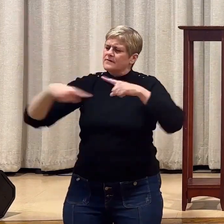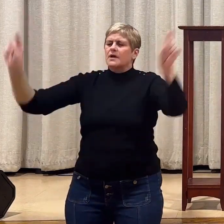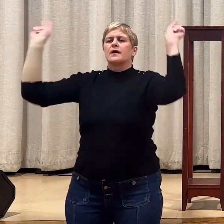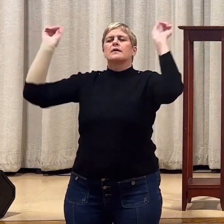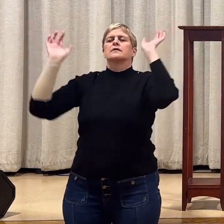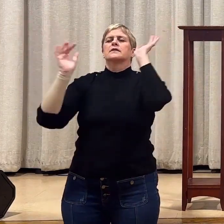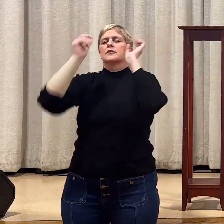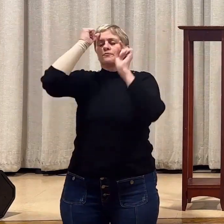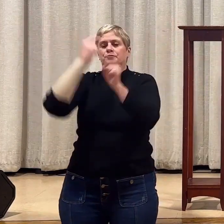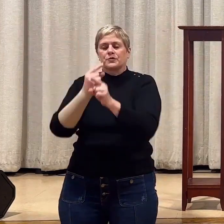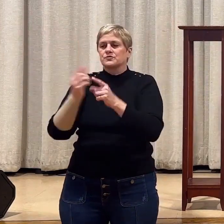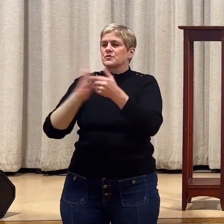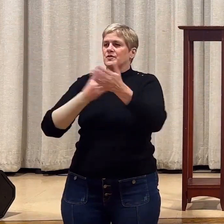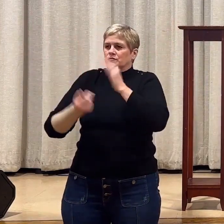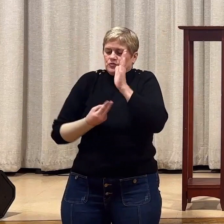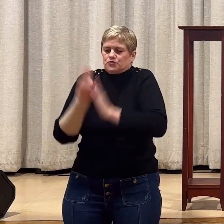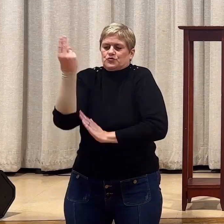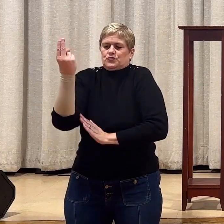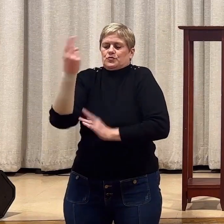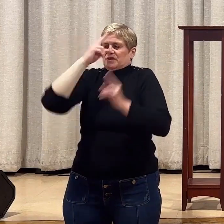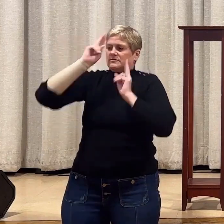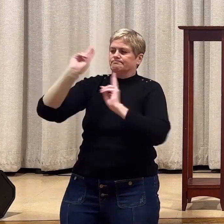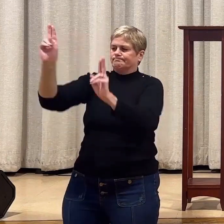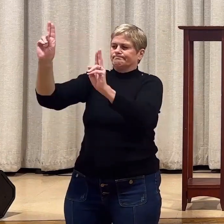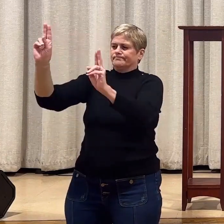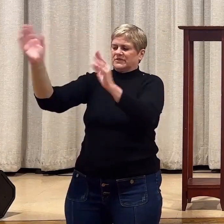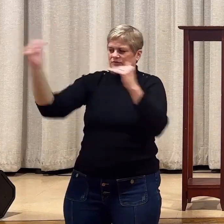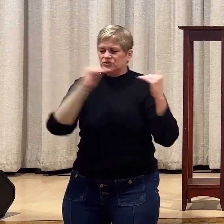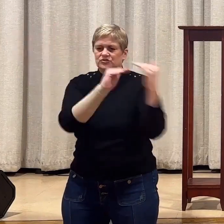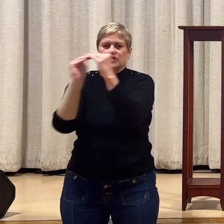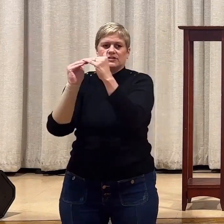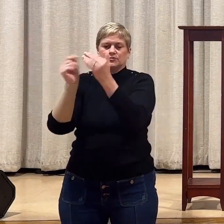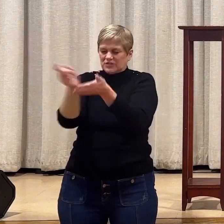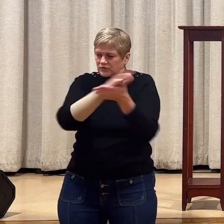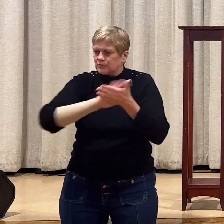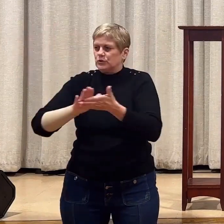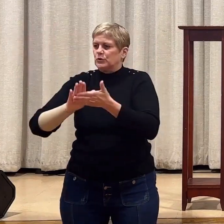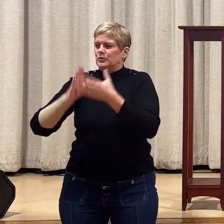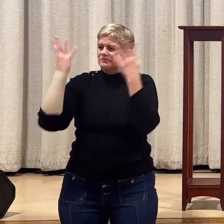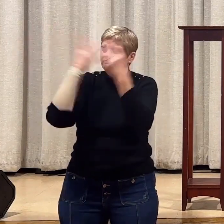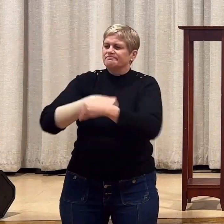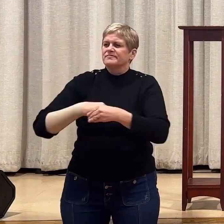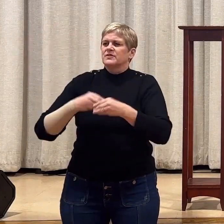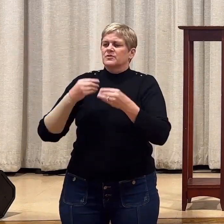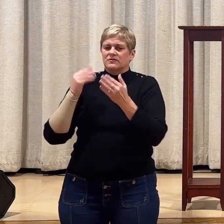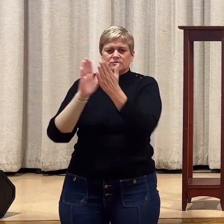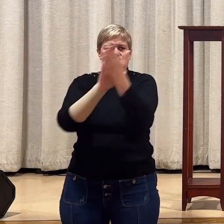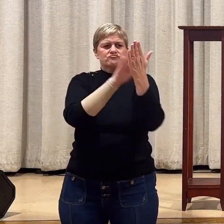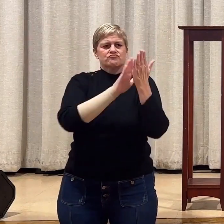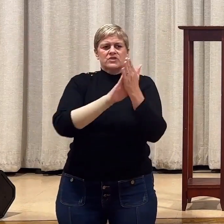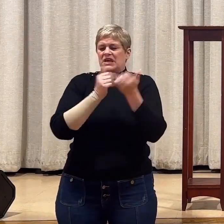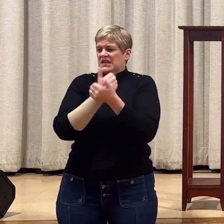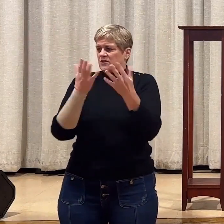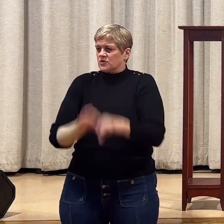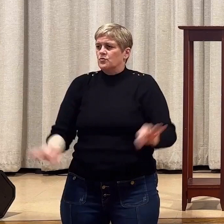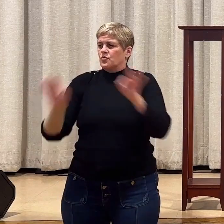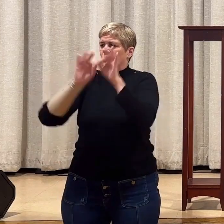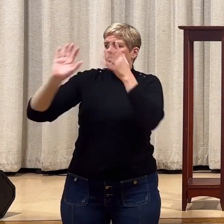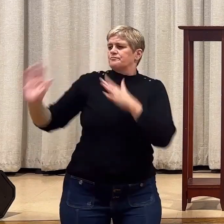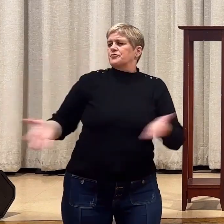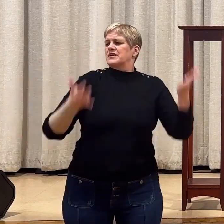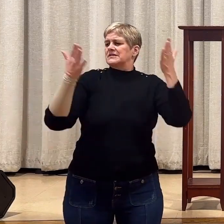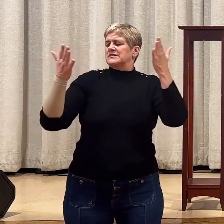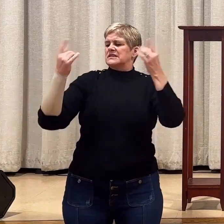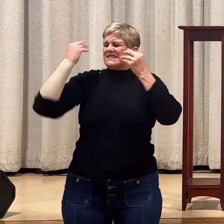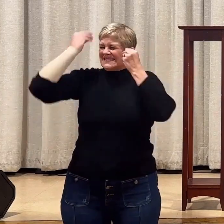is true, whatever is honorable, whatever is just, whatever is pure, whatever is lovely, whatever is commendable, if there's any excellence, anything worthy of praise,